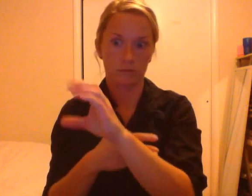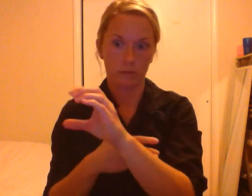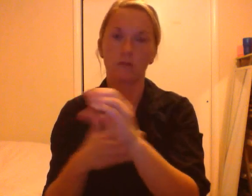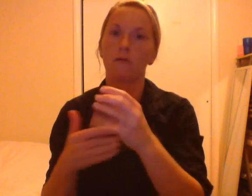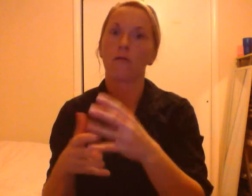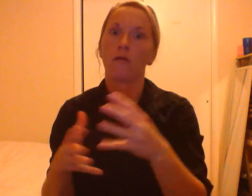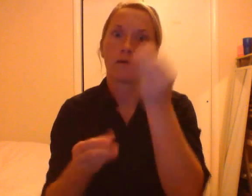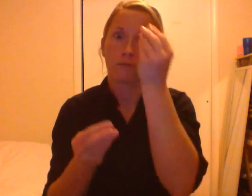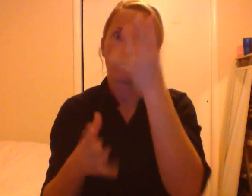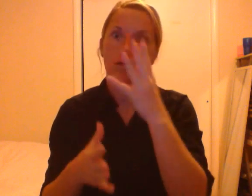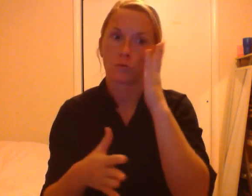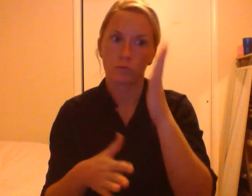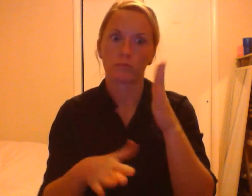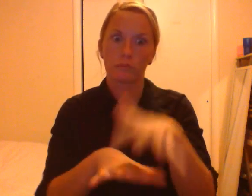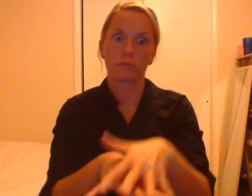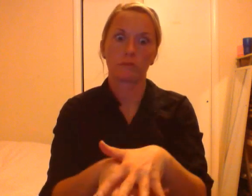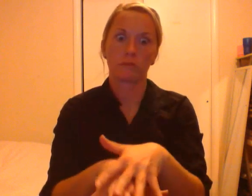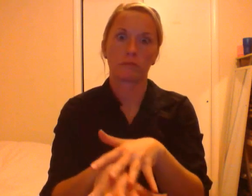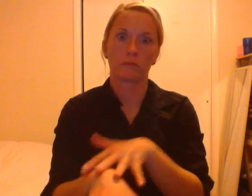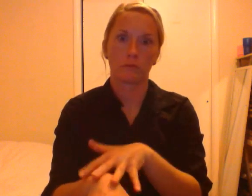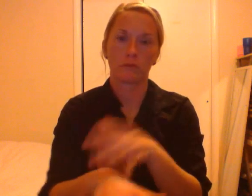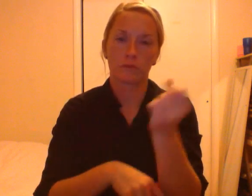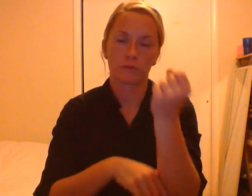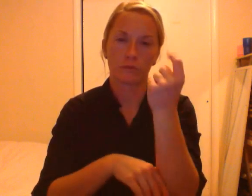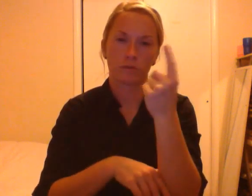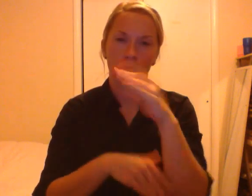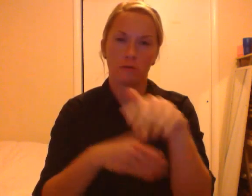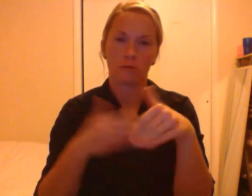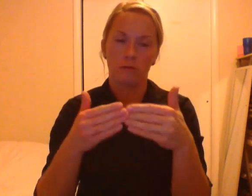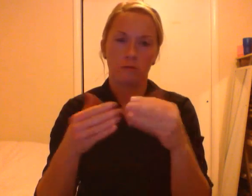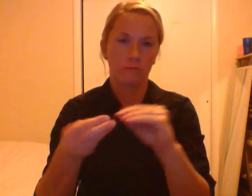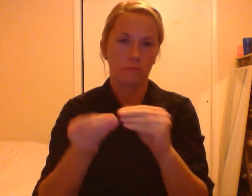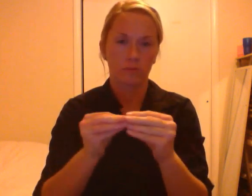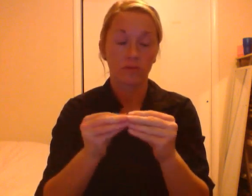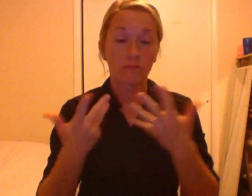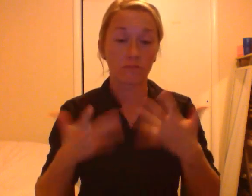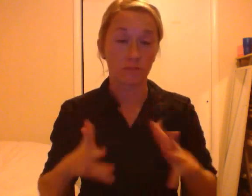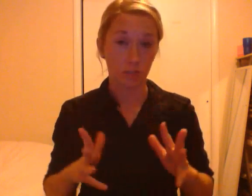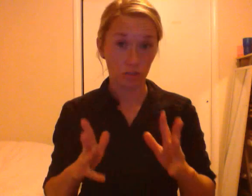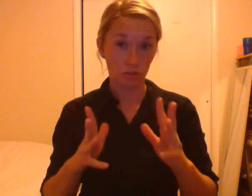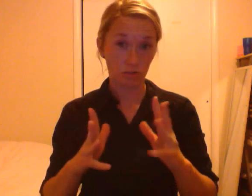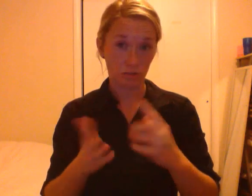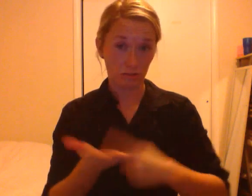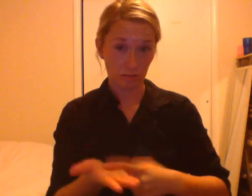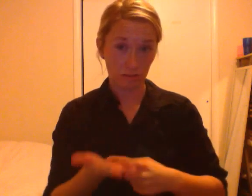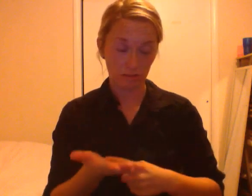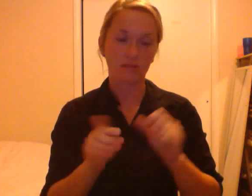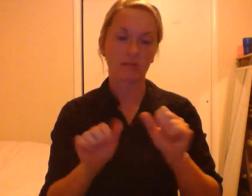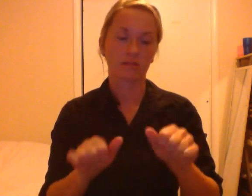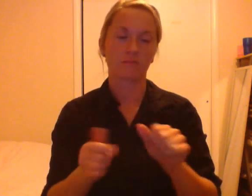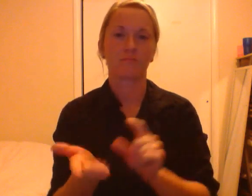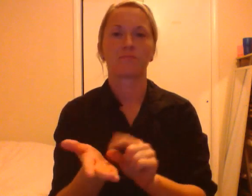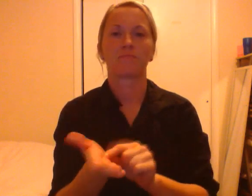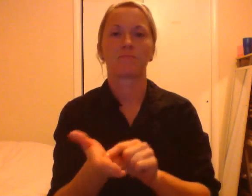so that we get all the figures down. When we're done meeting, I could give you the figures. I could just print it out on my computer and let you take it with you.